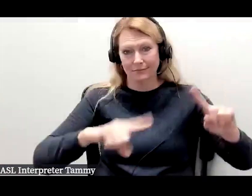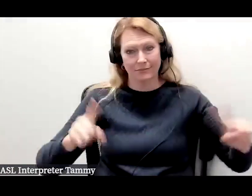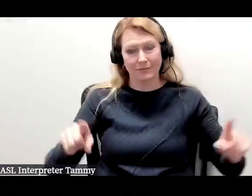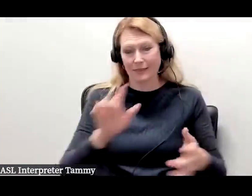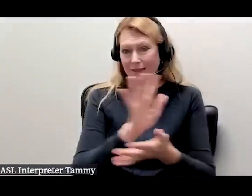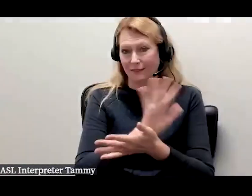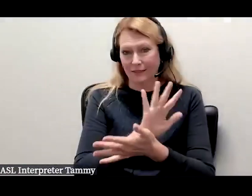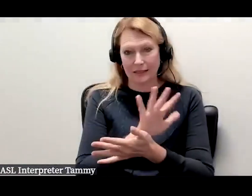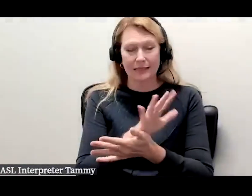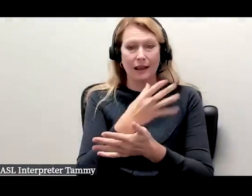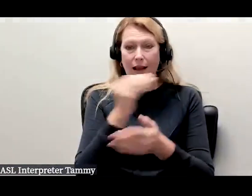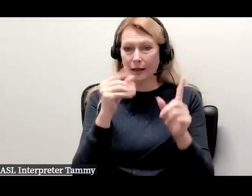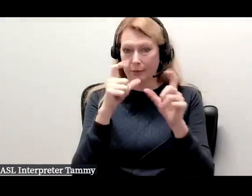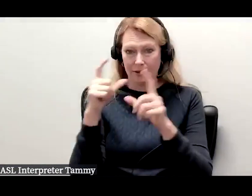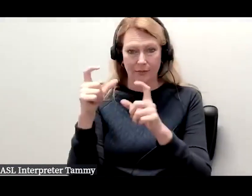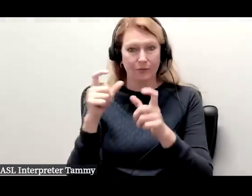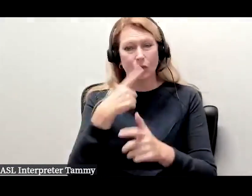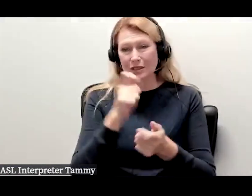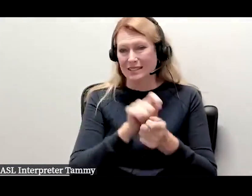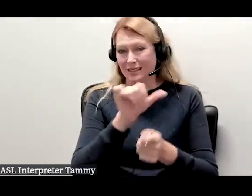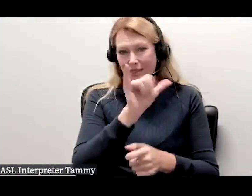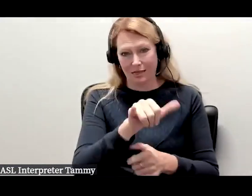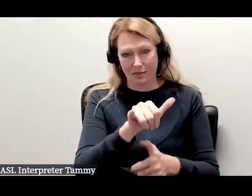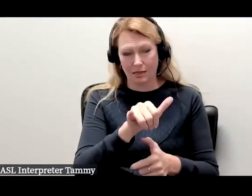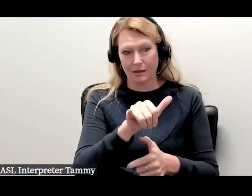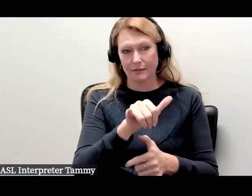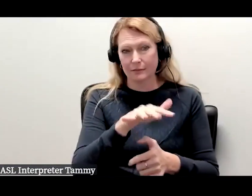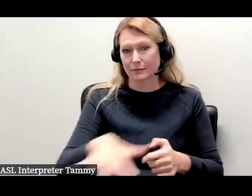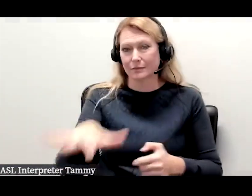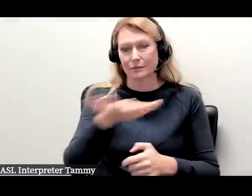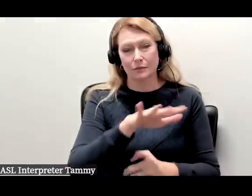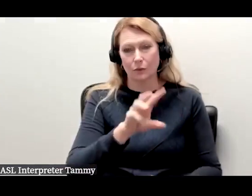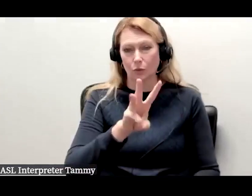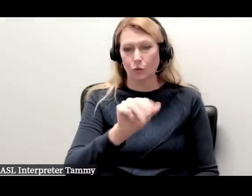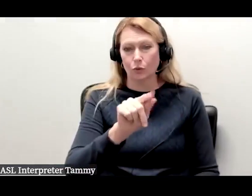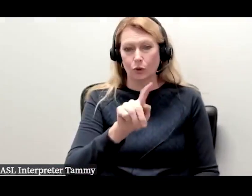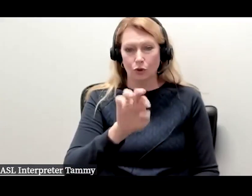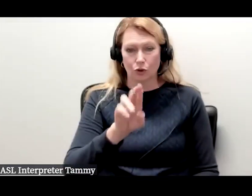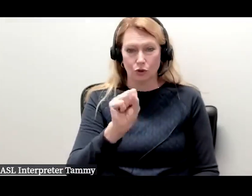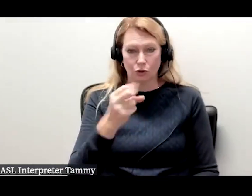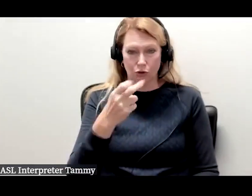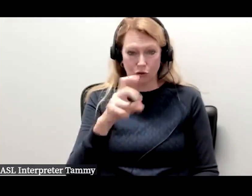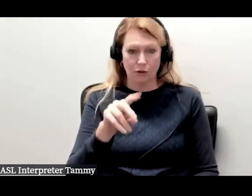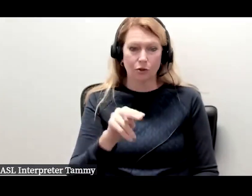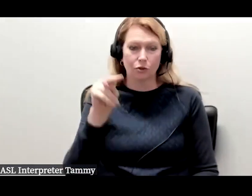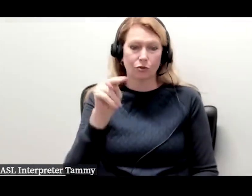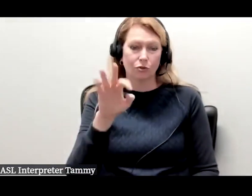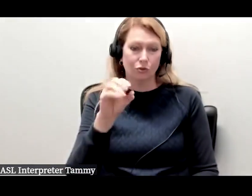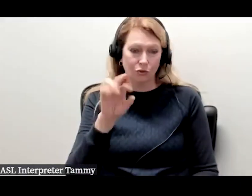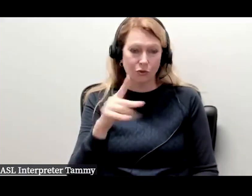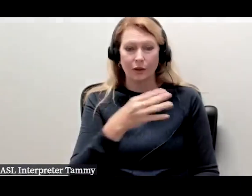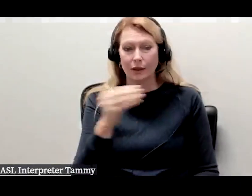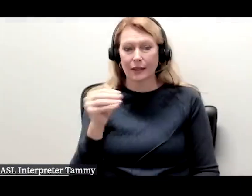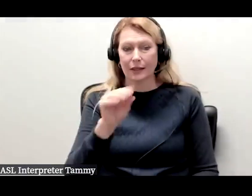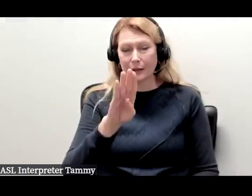still images that look just like that throughout the watershed at North Fork and at Beetree.